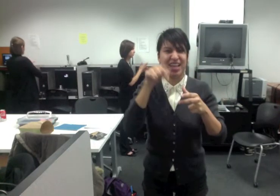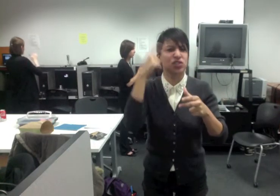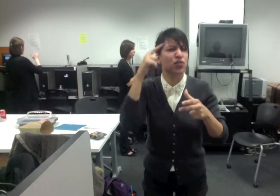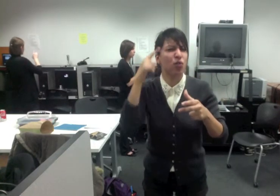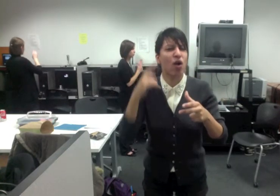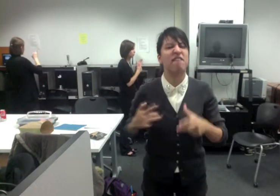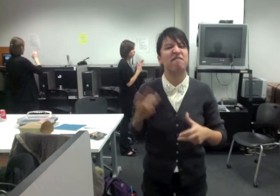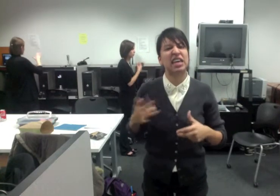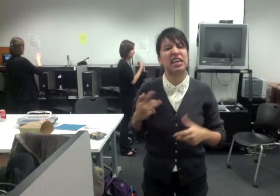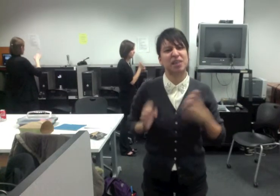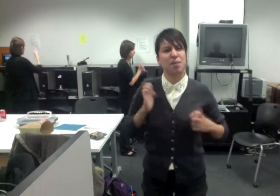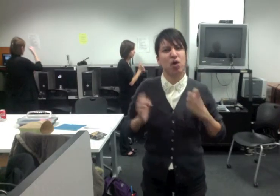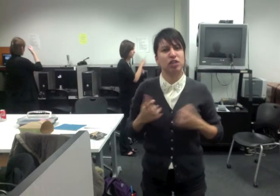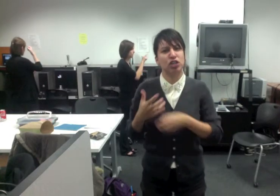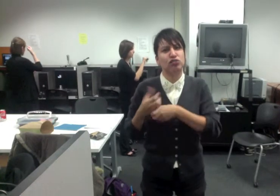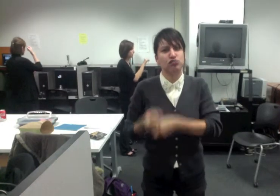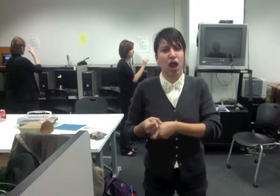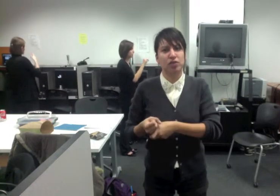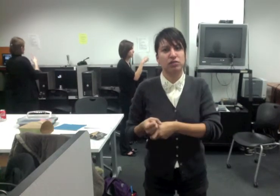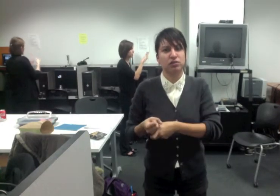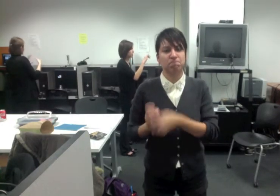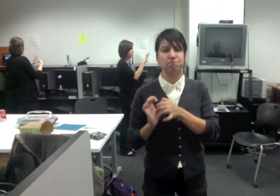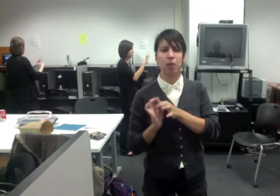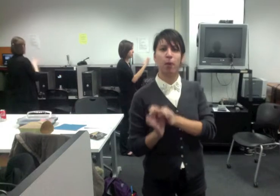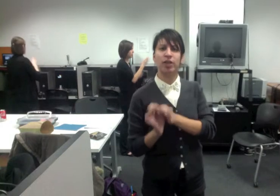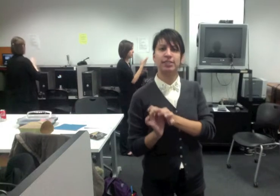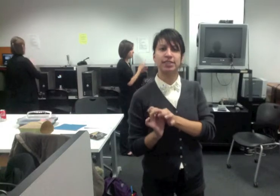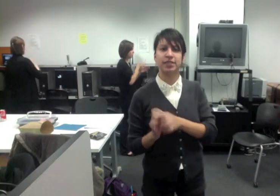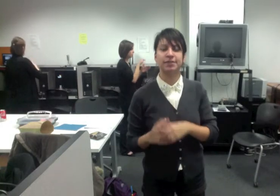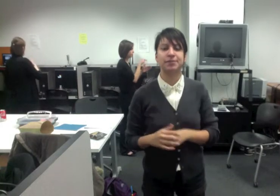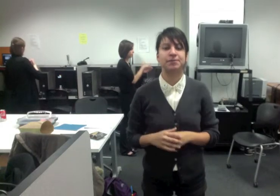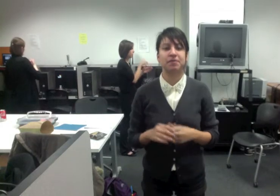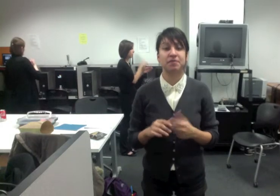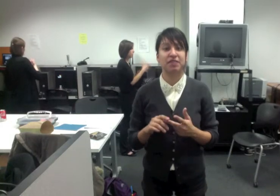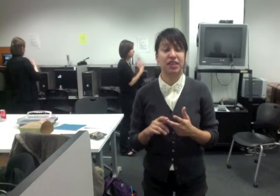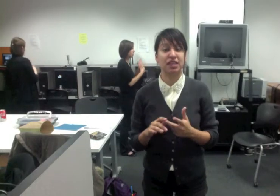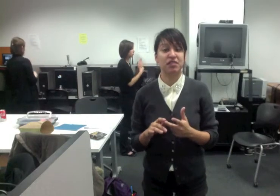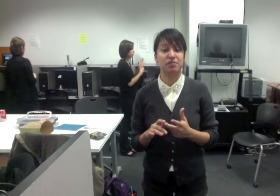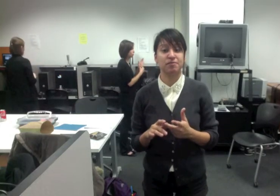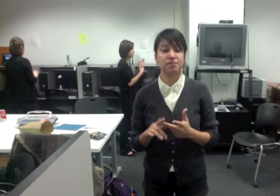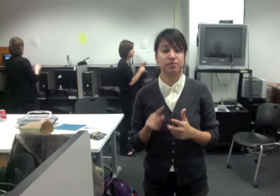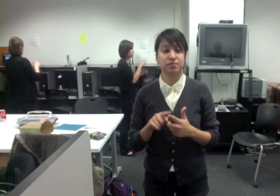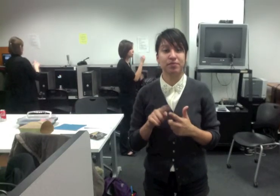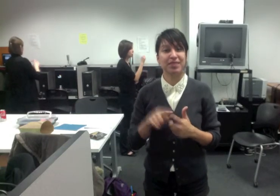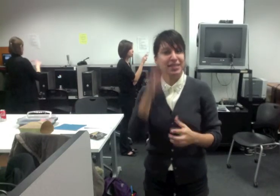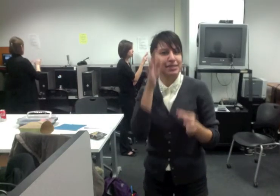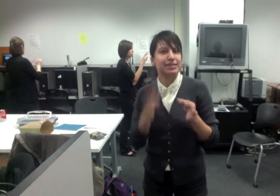like trust and loyalty. It's also responsible for all human behavior, all decision-making, and it has